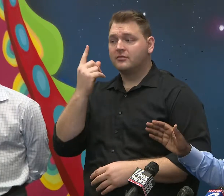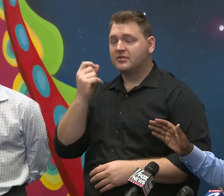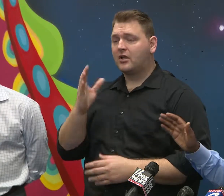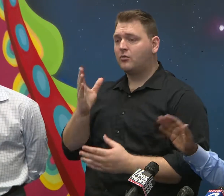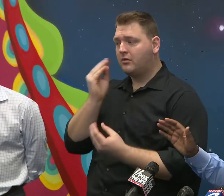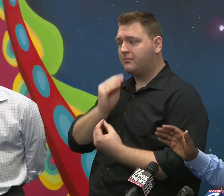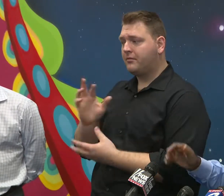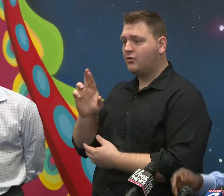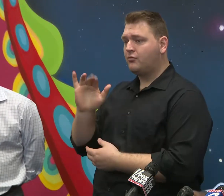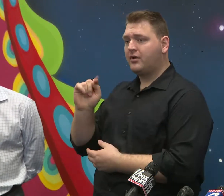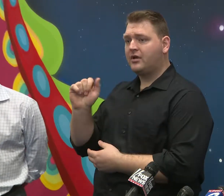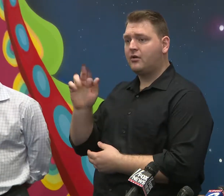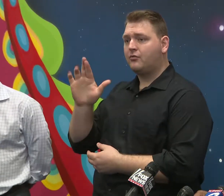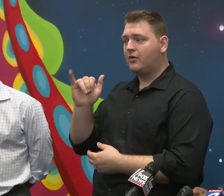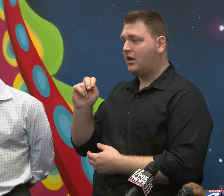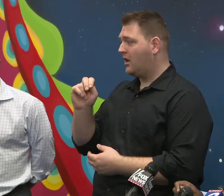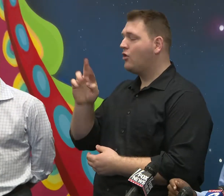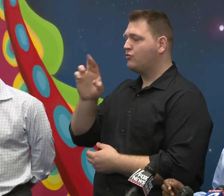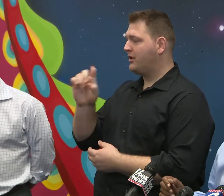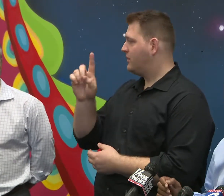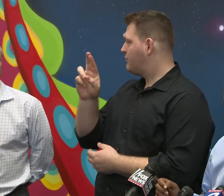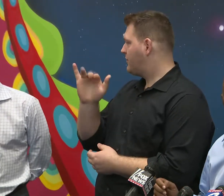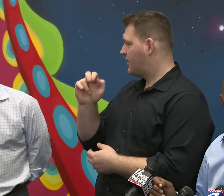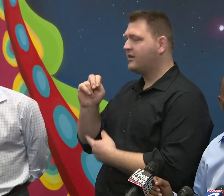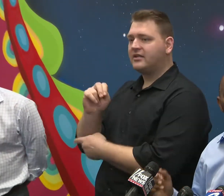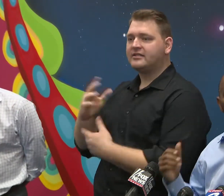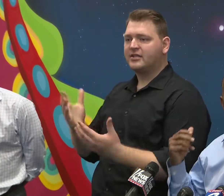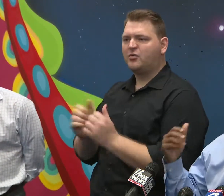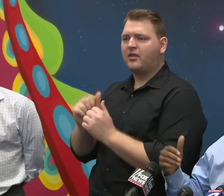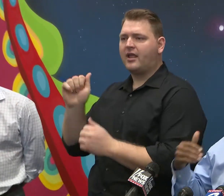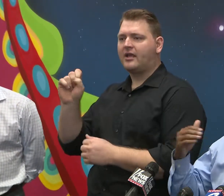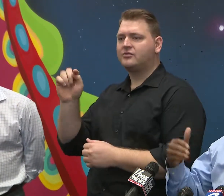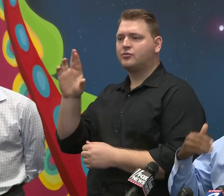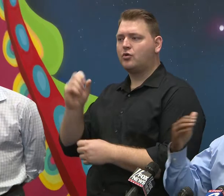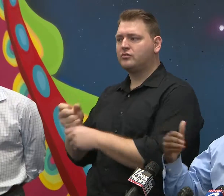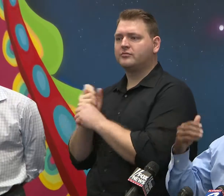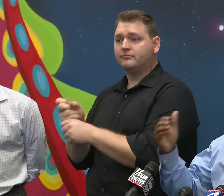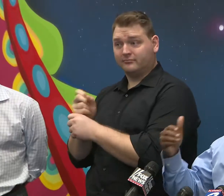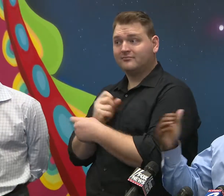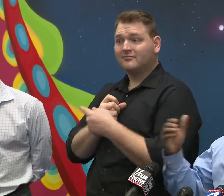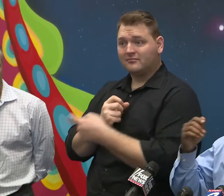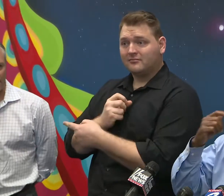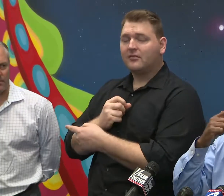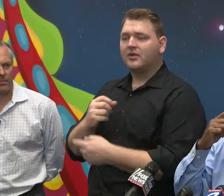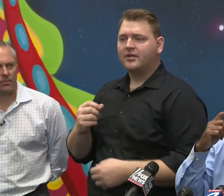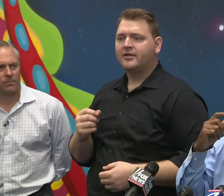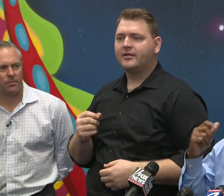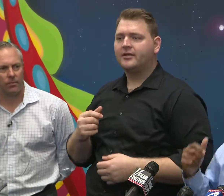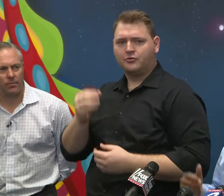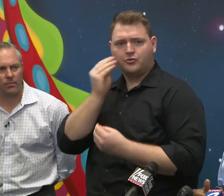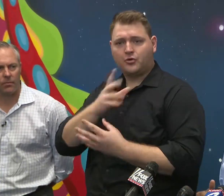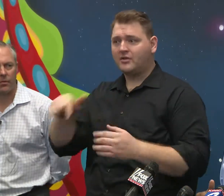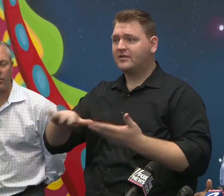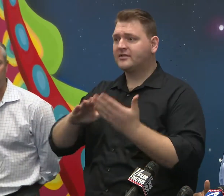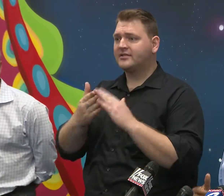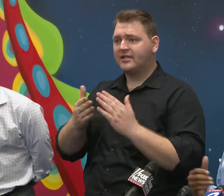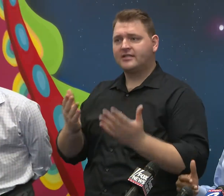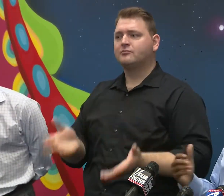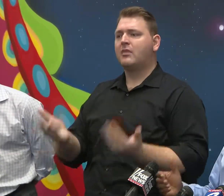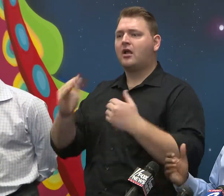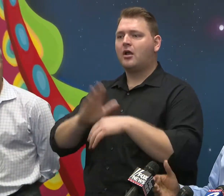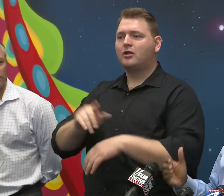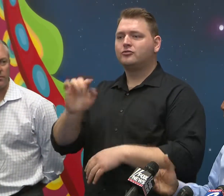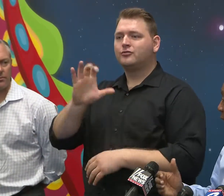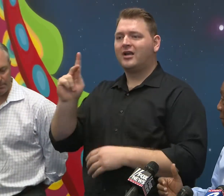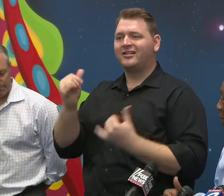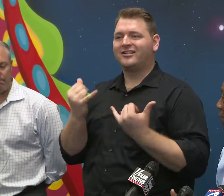Reed Ryan with the Astros who's here. And as you know, we're getting the city back on track. And I've encouraged them to play